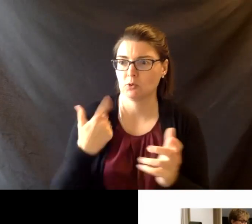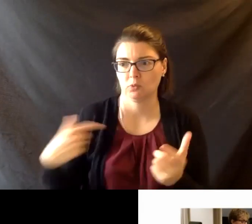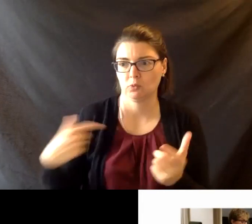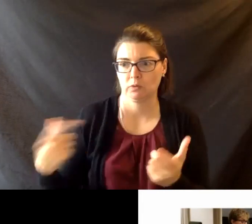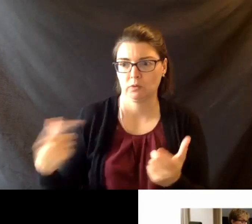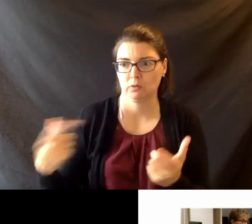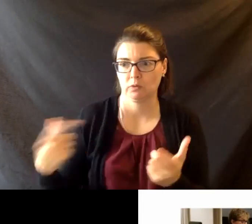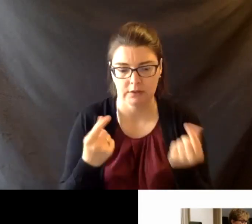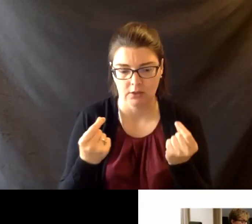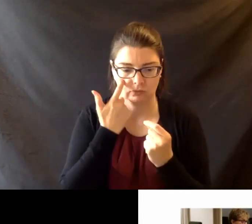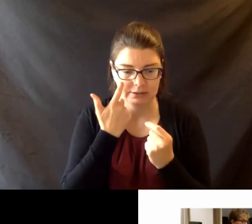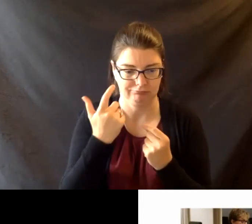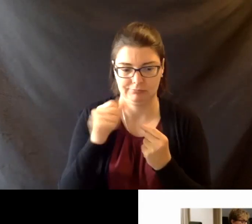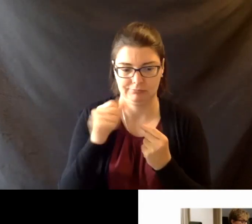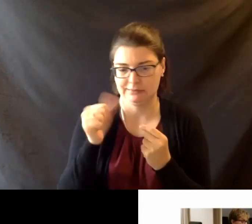last decade.